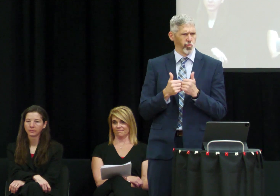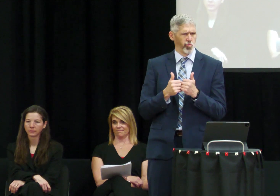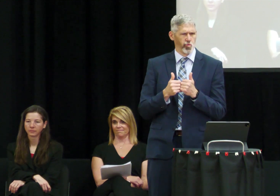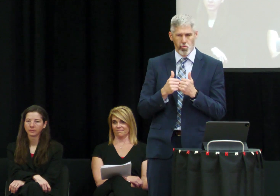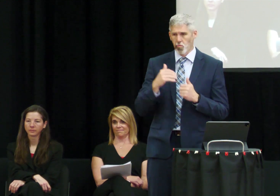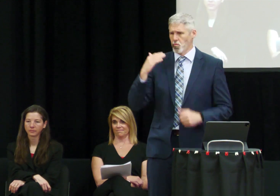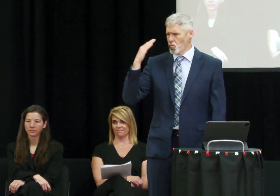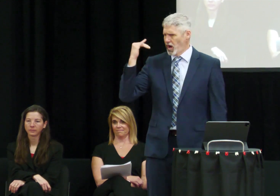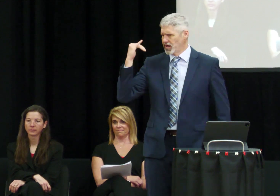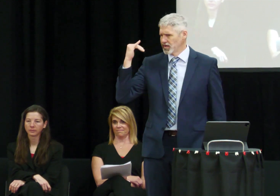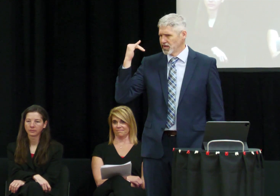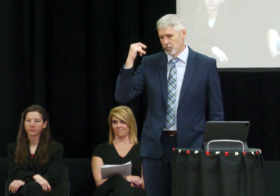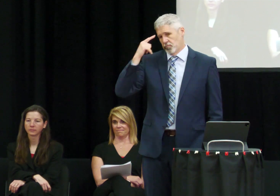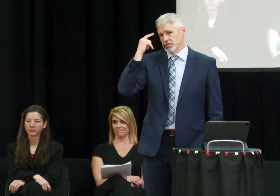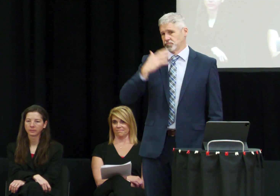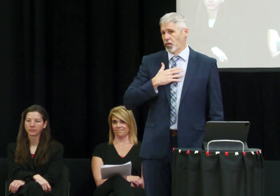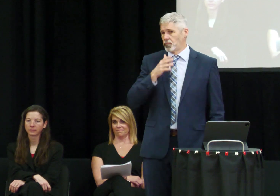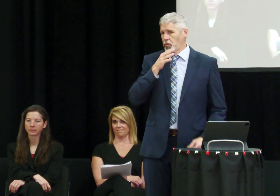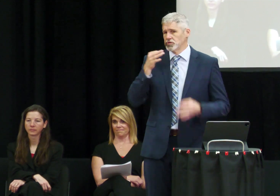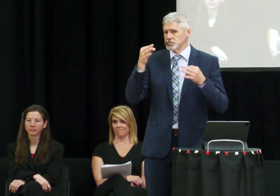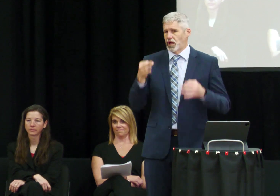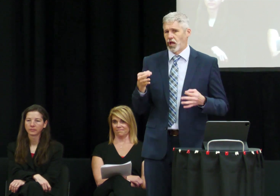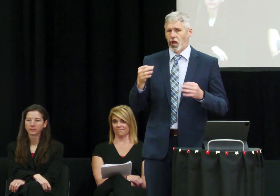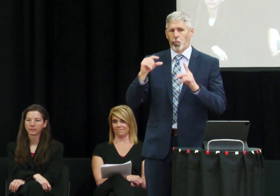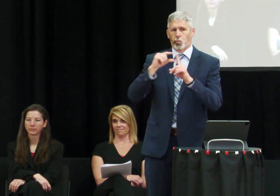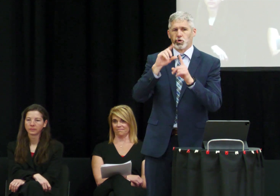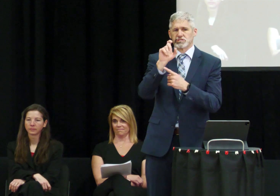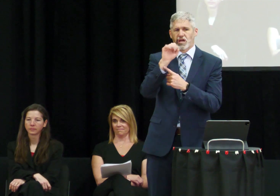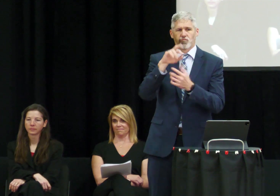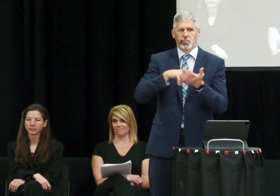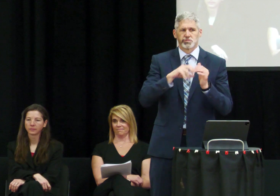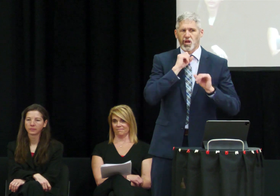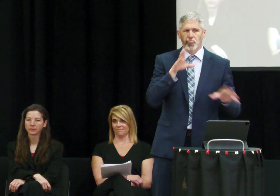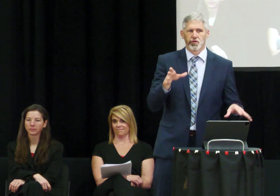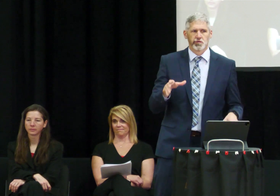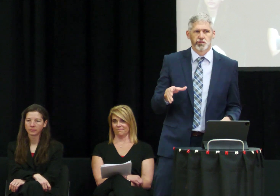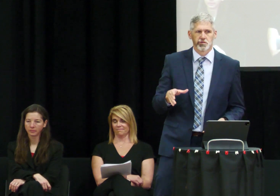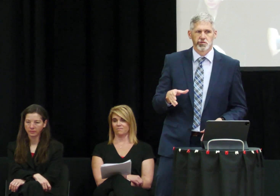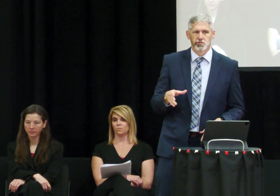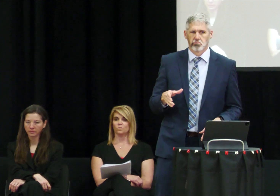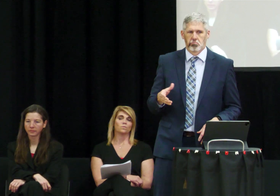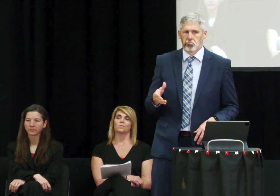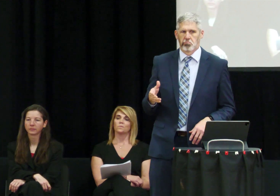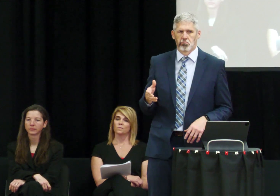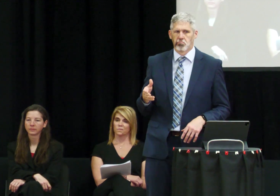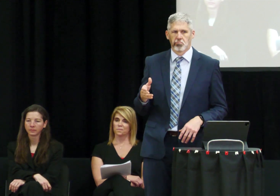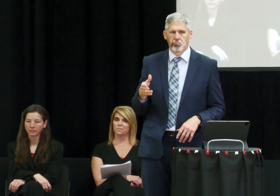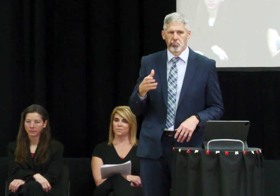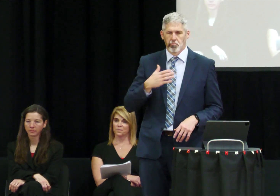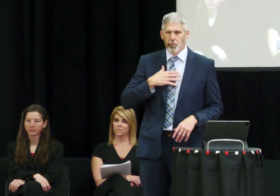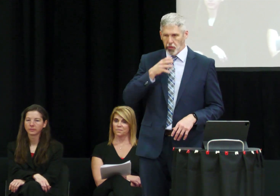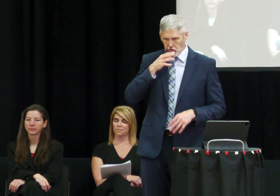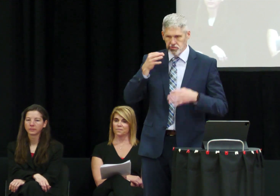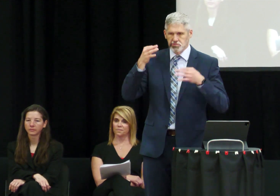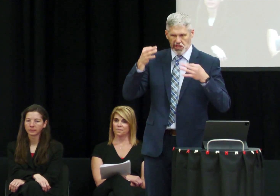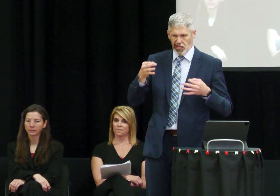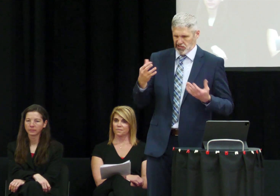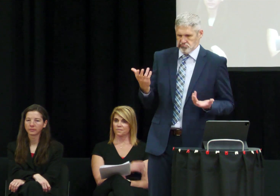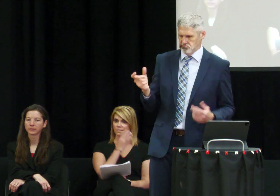How did I get here? Why did I get here? Because my mother decided that the word deaf means